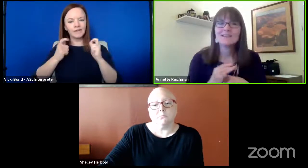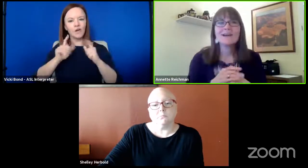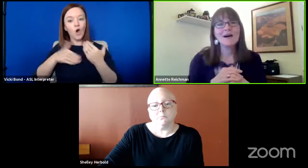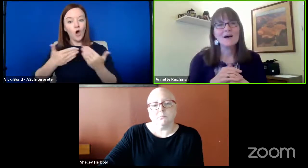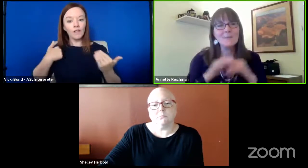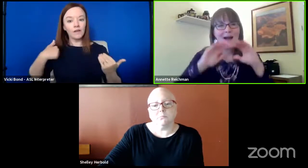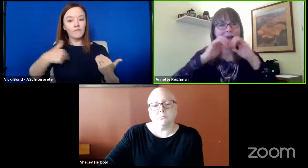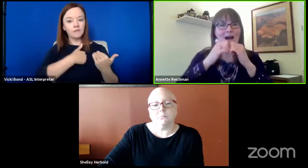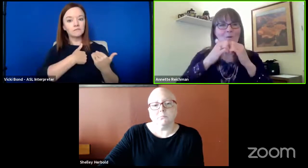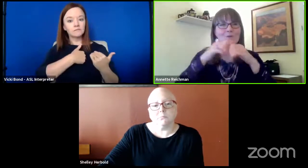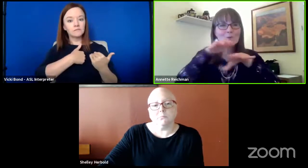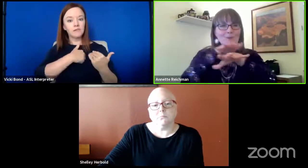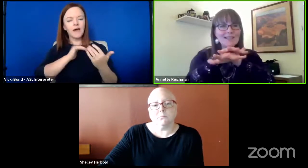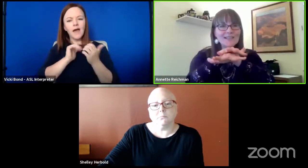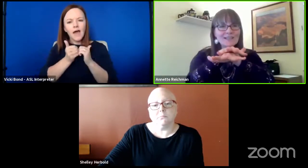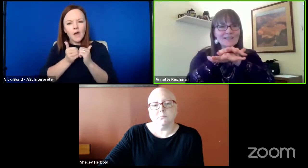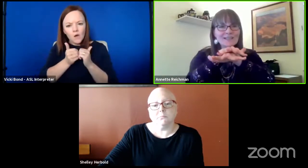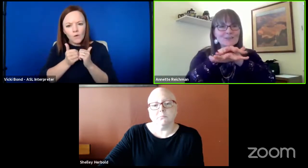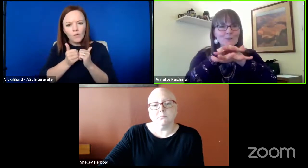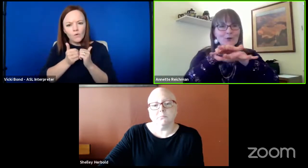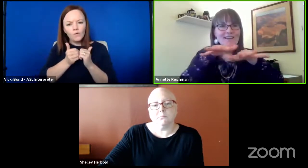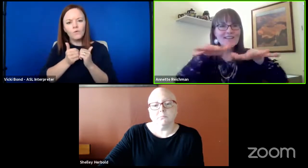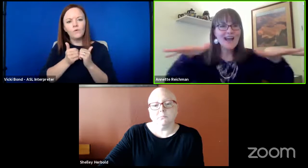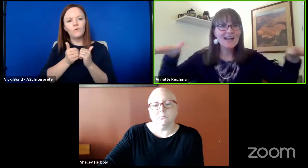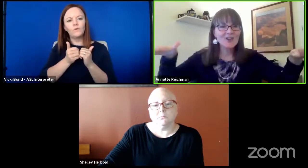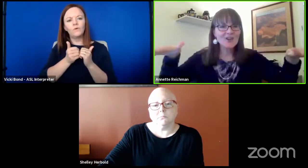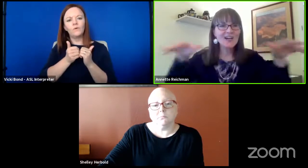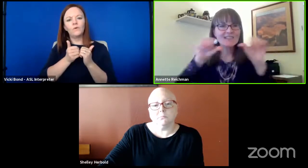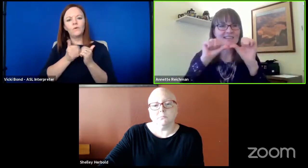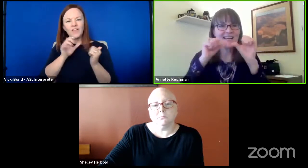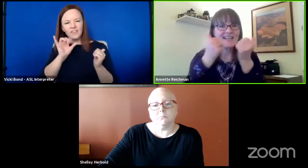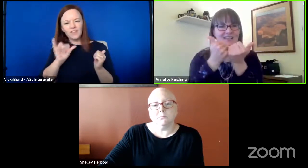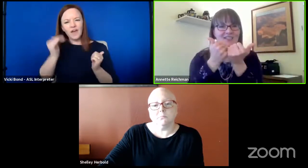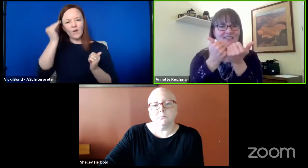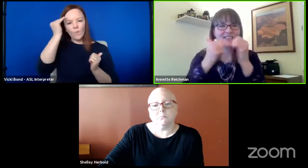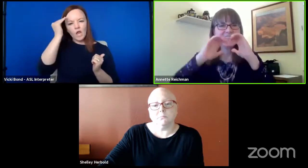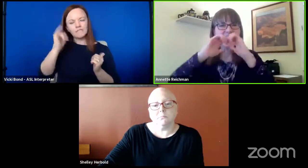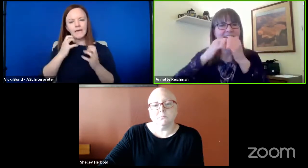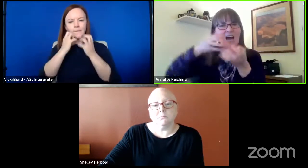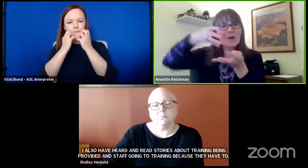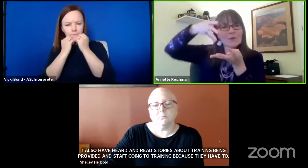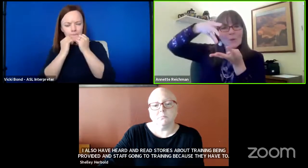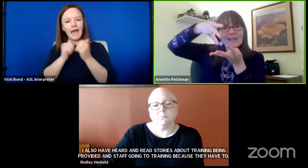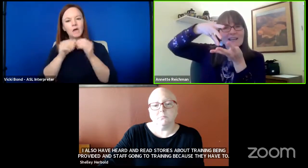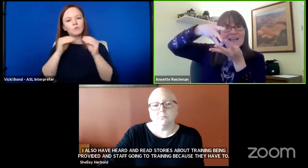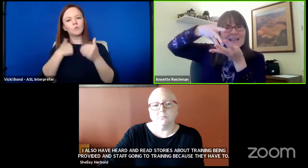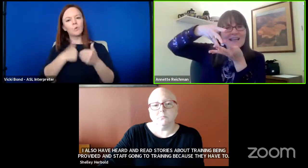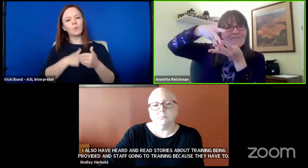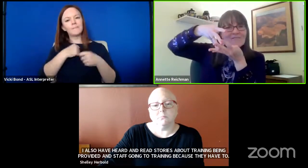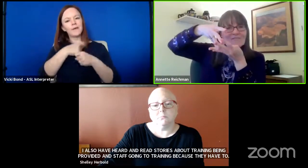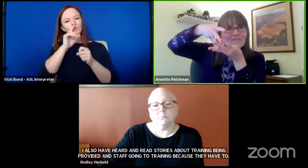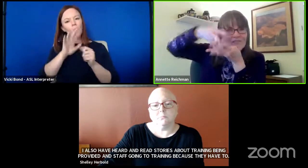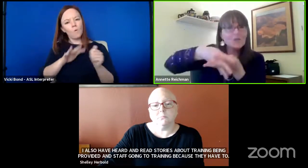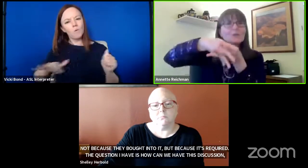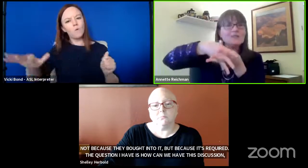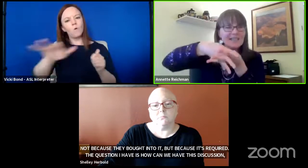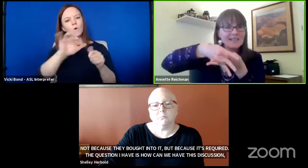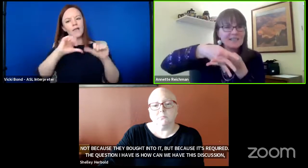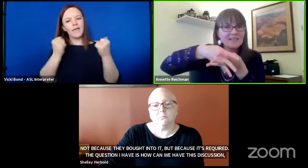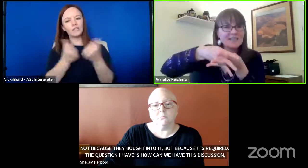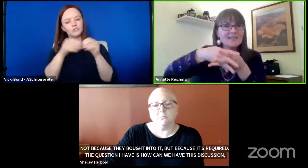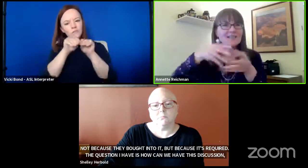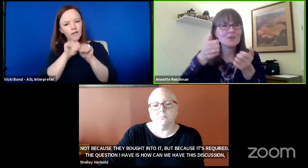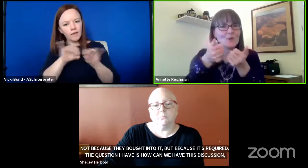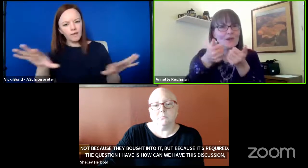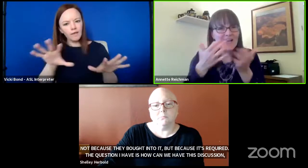us? How do we spread that across the agency, and how do we infuse